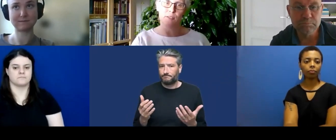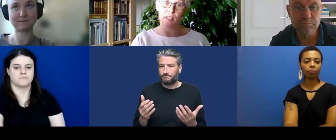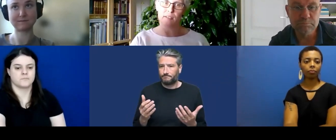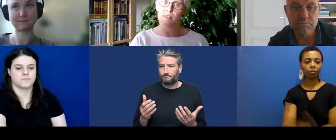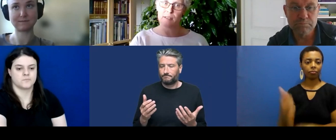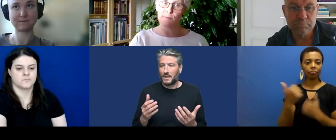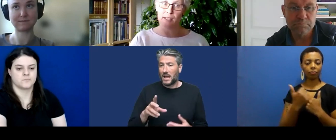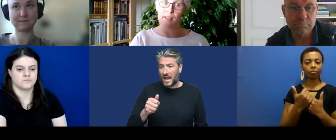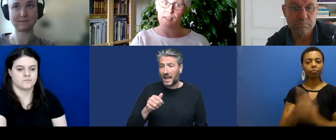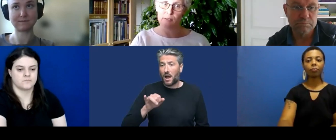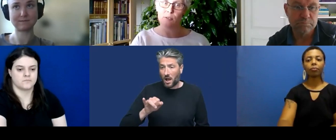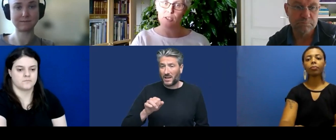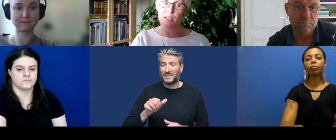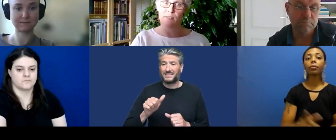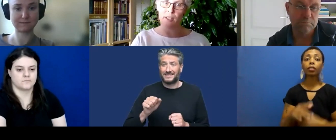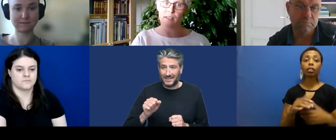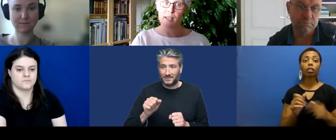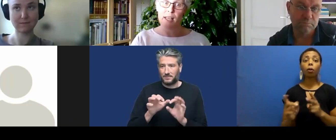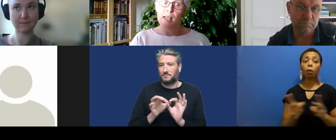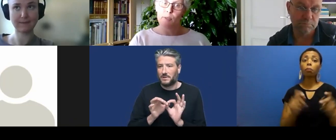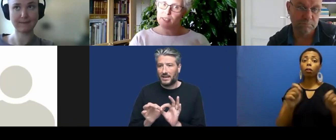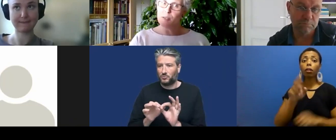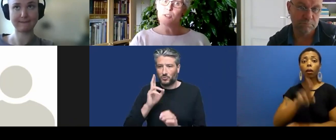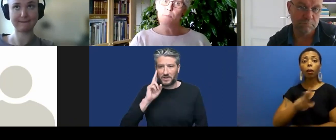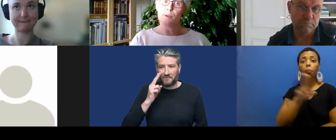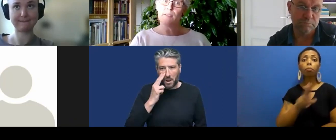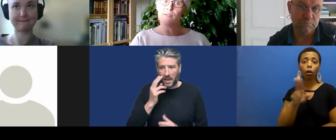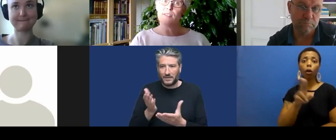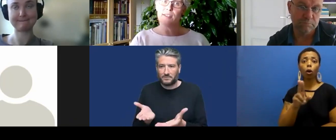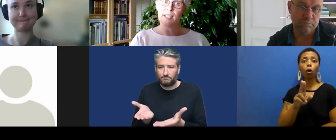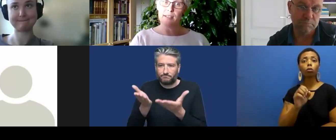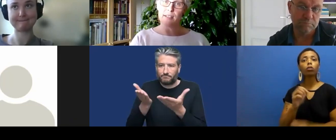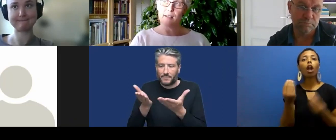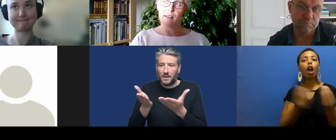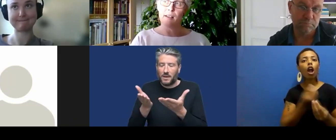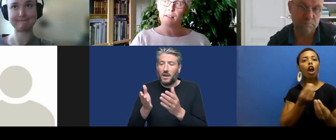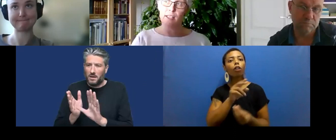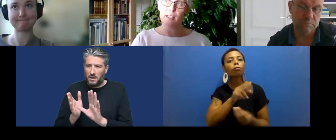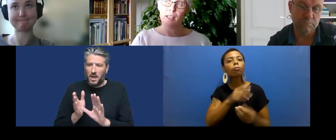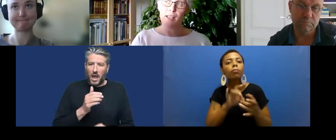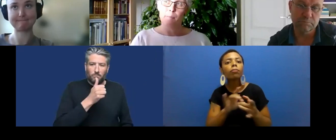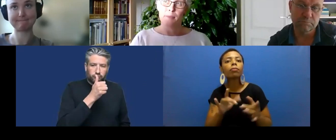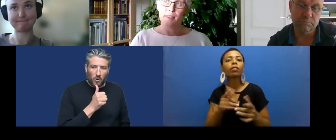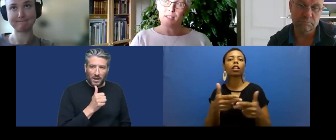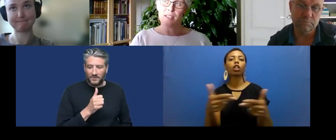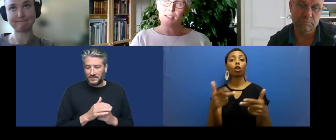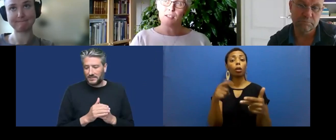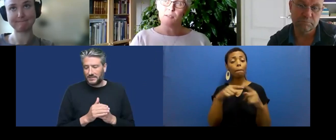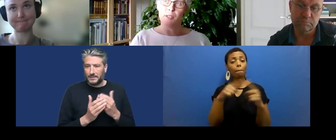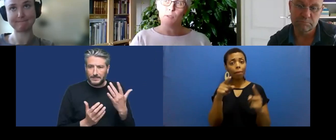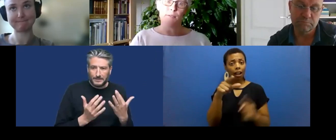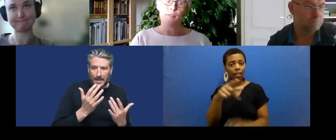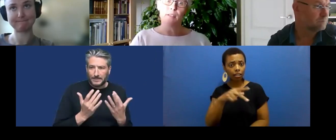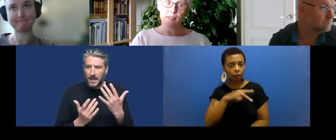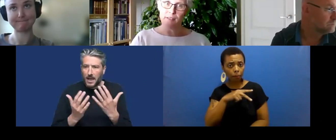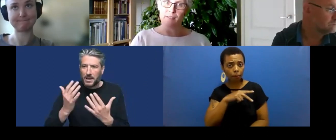be utilized definitely to achieve things. When it comes to privacy and data, I think this is going to